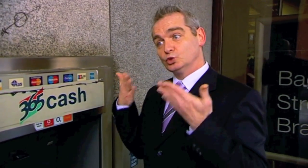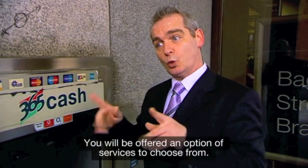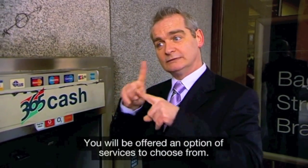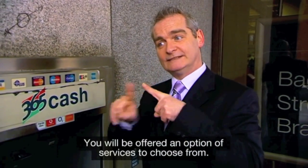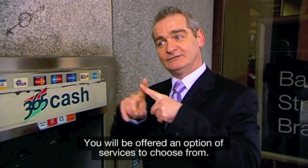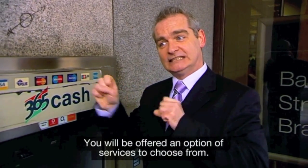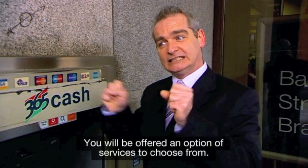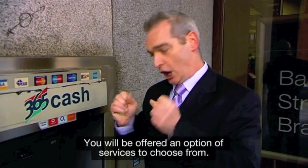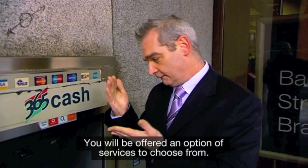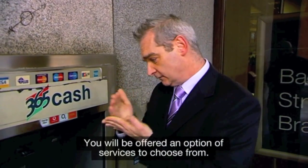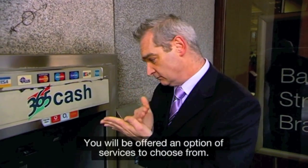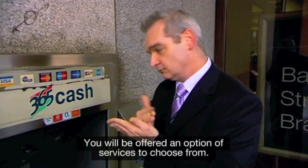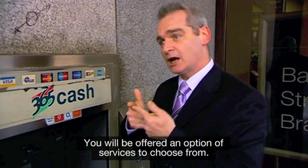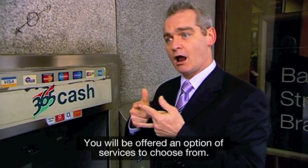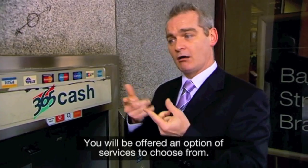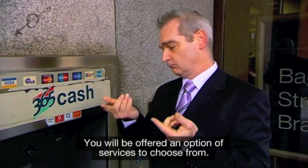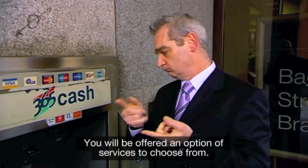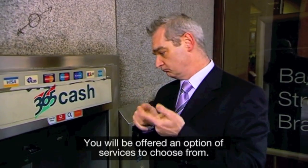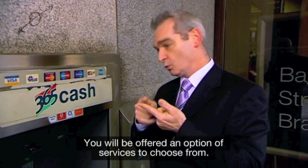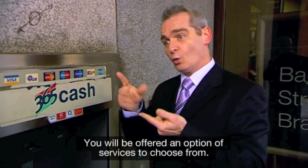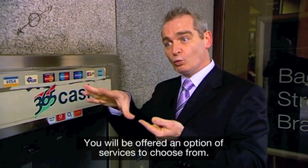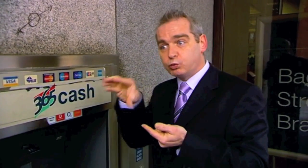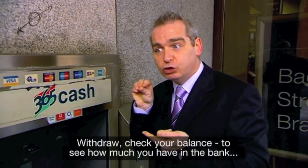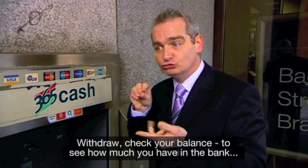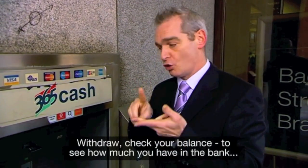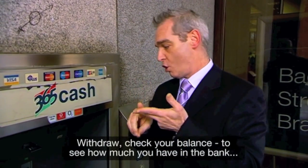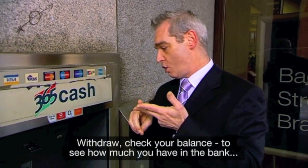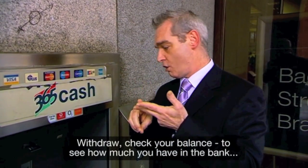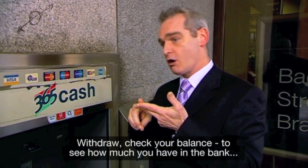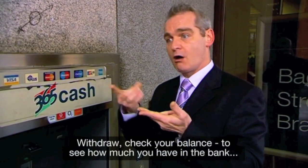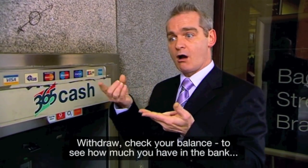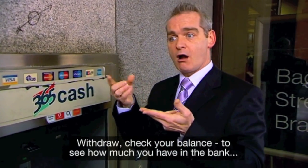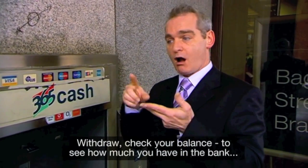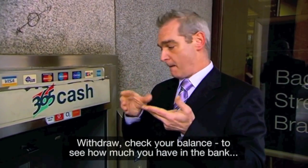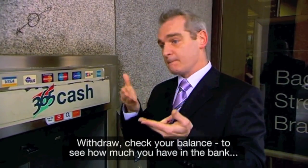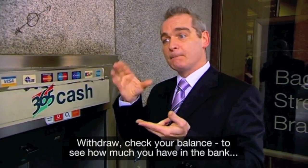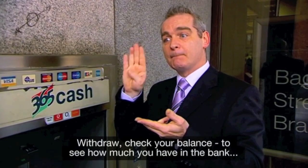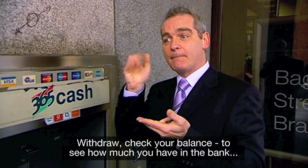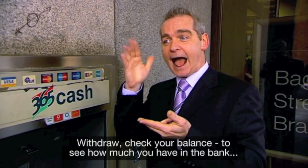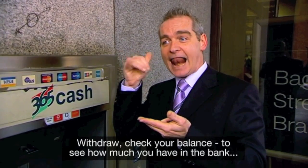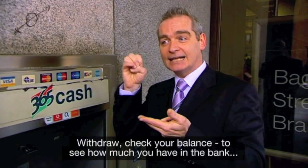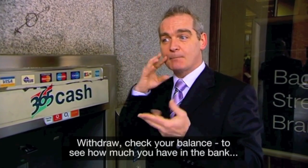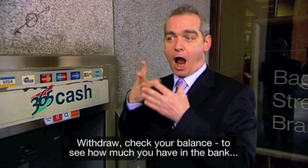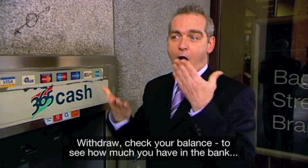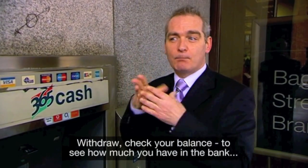You'll be offered an option of services to choose from. Withdraw, check your balance to see how much you have in the